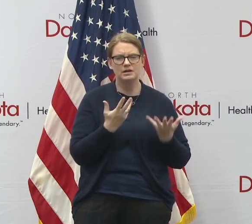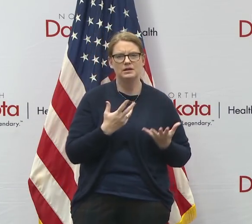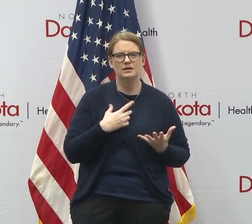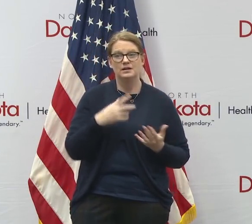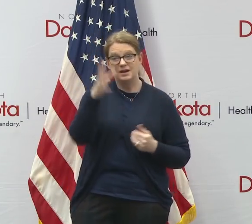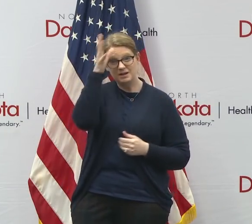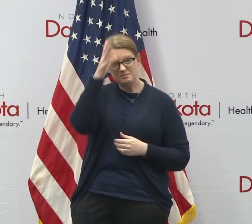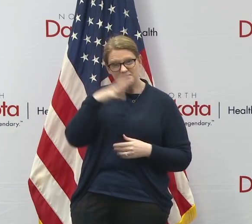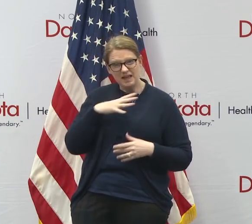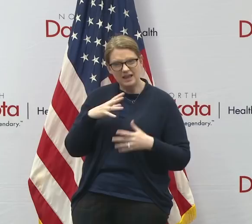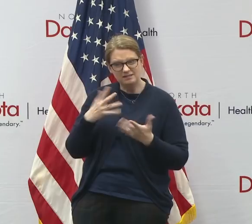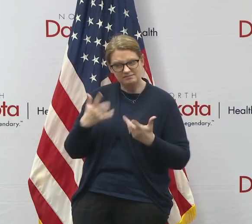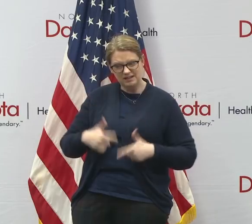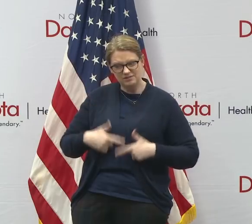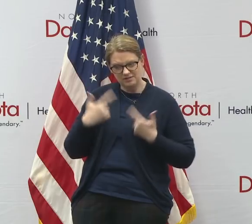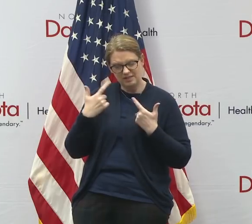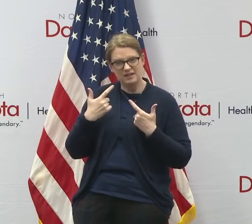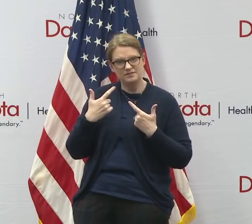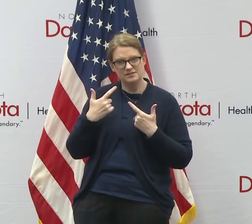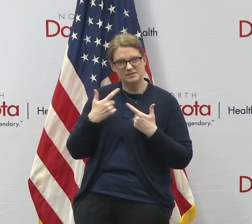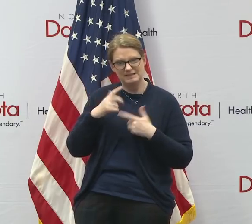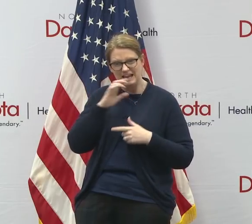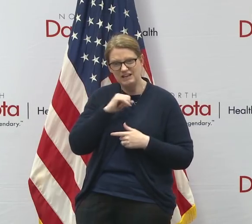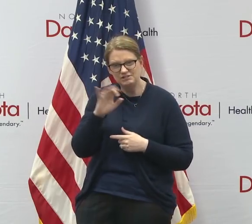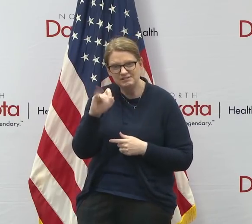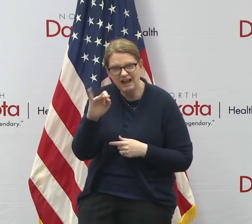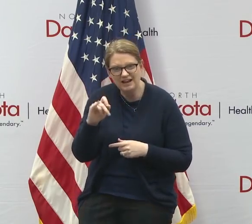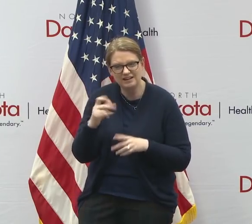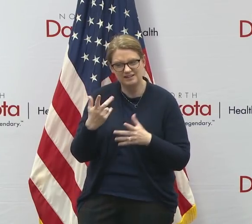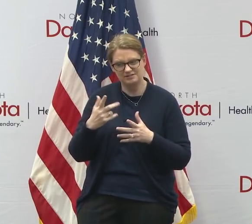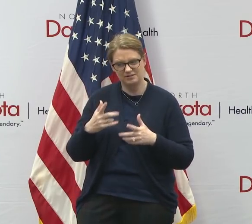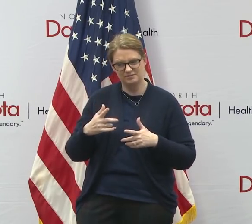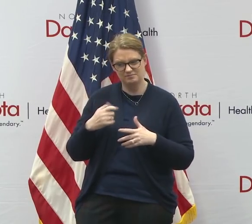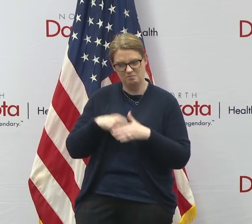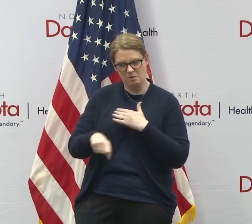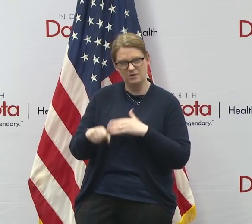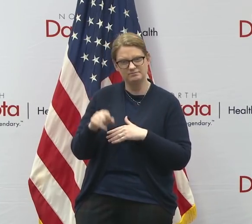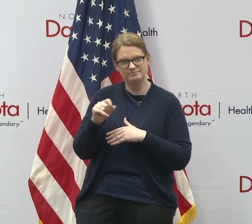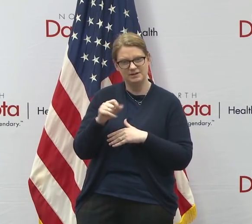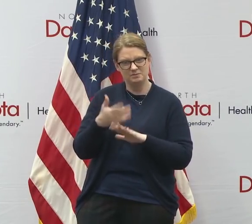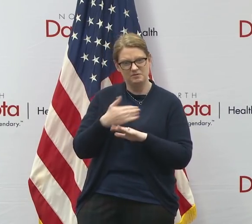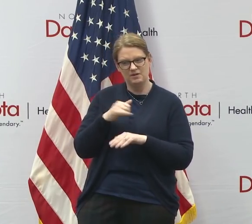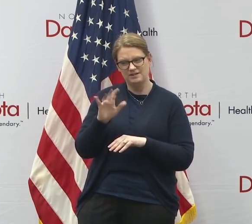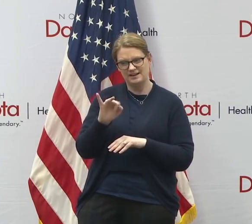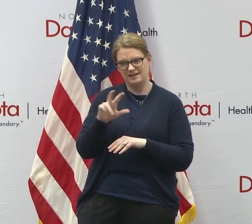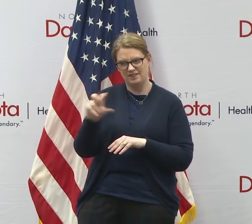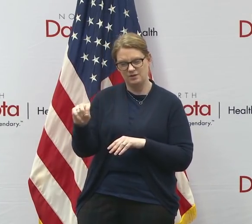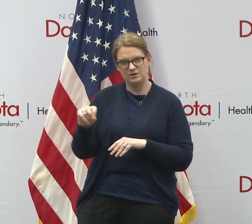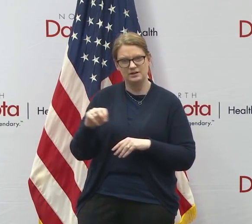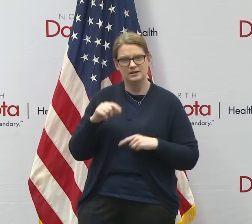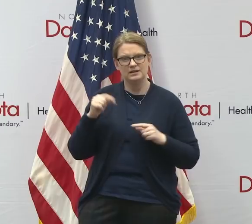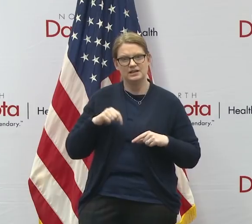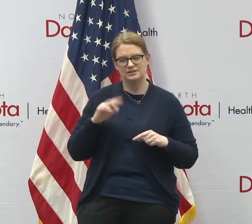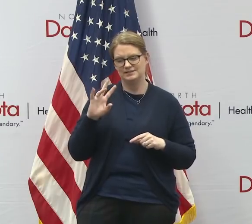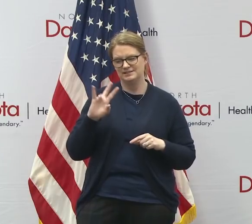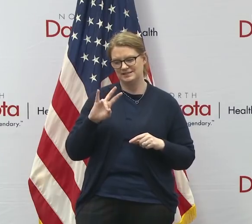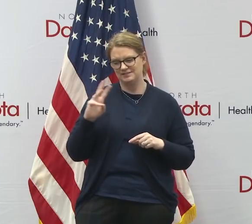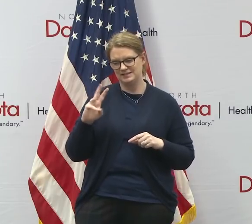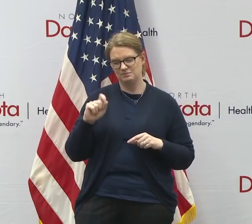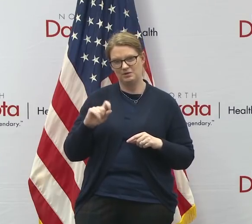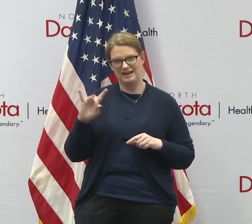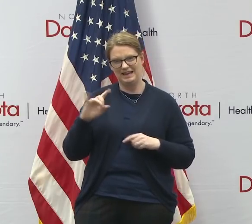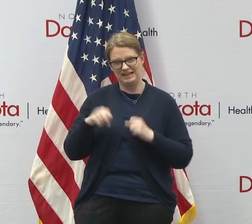age 90, that means they were born before 1930. In North Dakota, the average age of a male lifespan is 76.8 years. So,